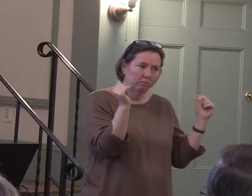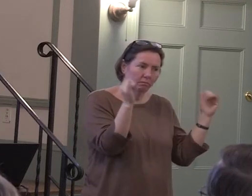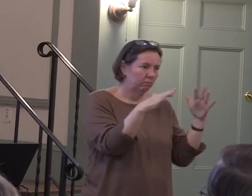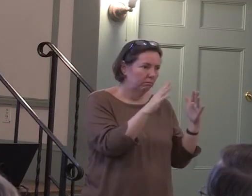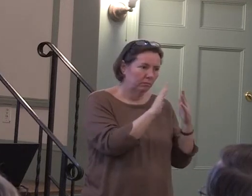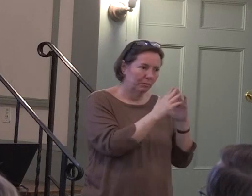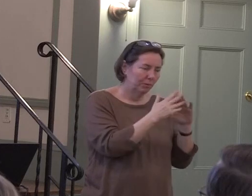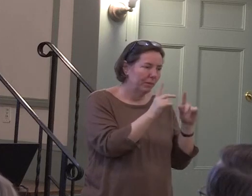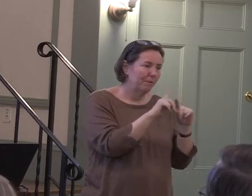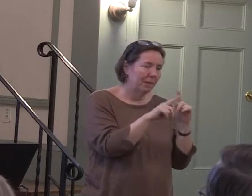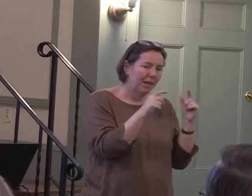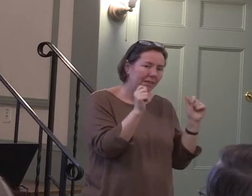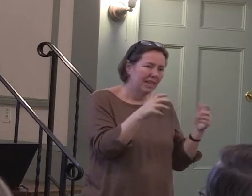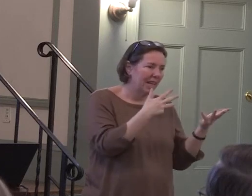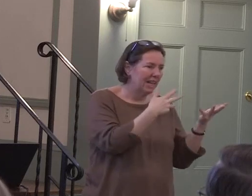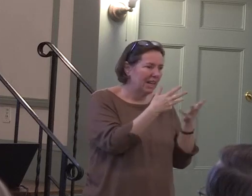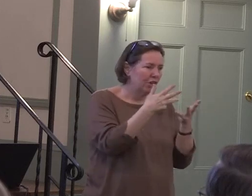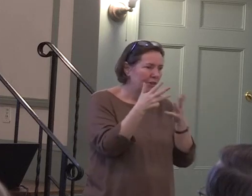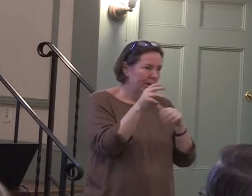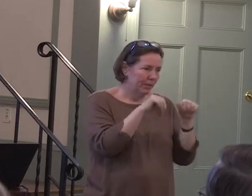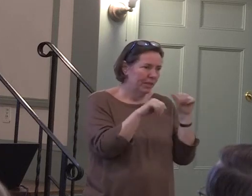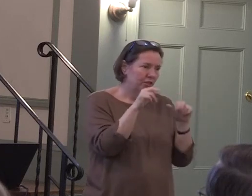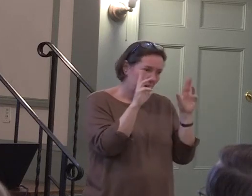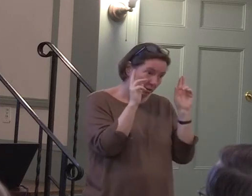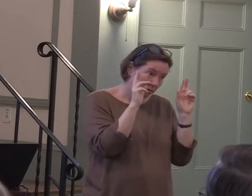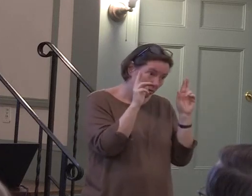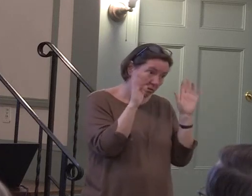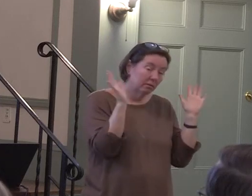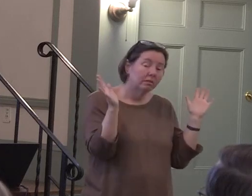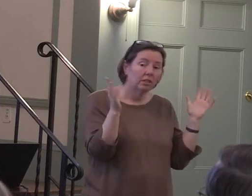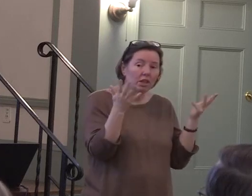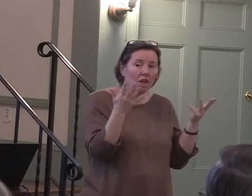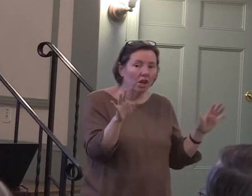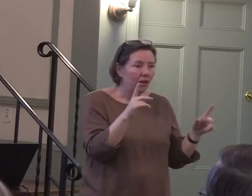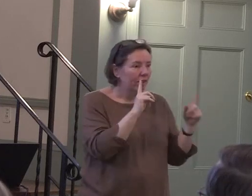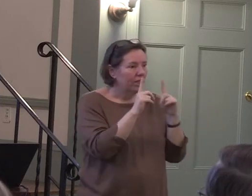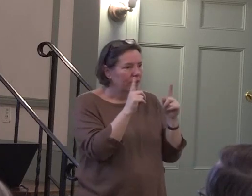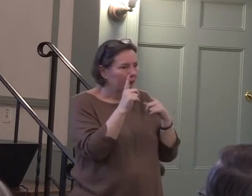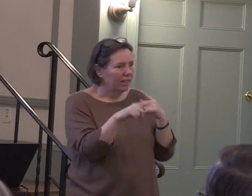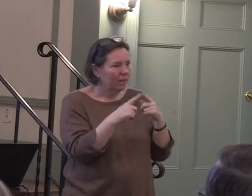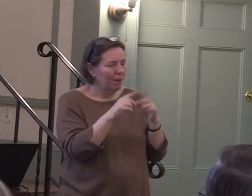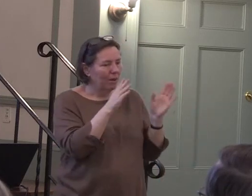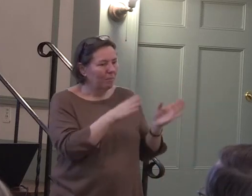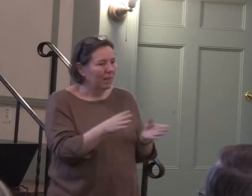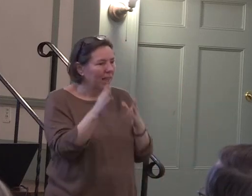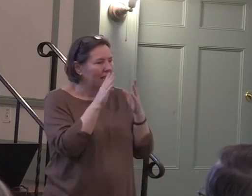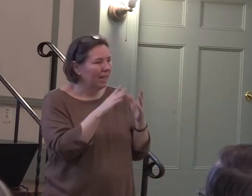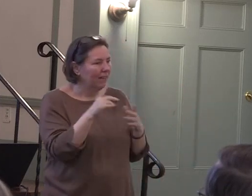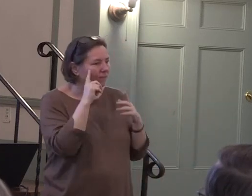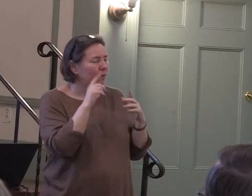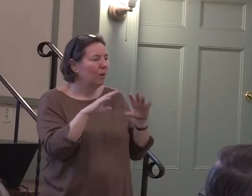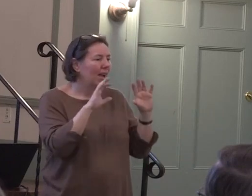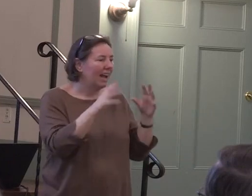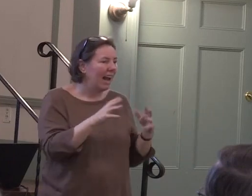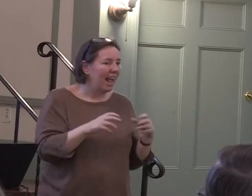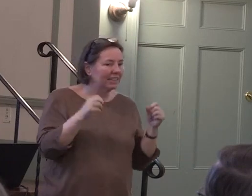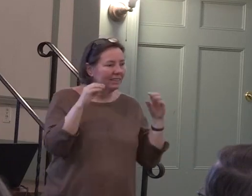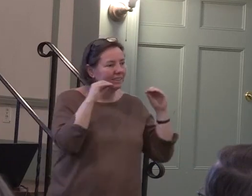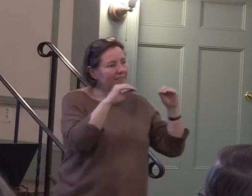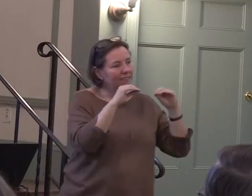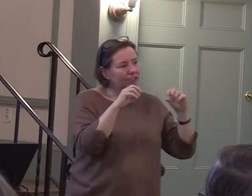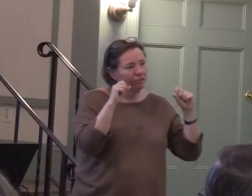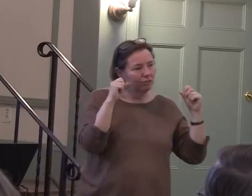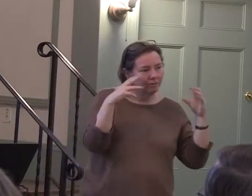but they can interact with each other. They're already talking to us about planning different types of classes,